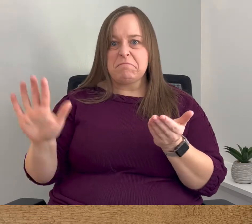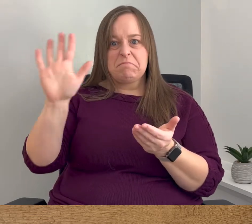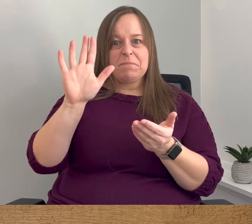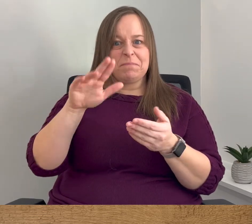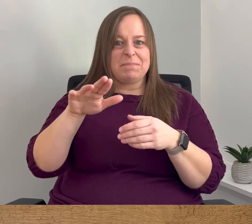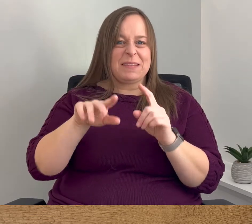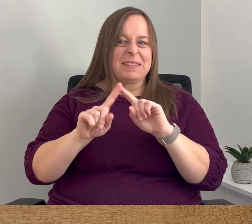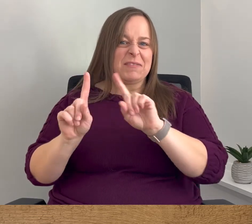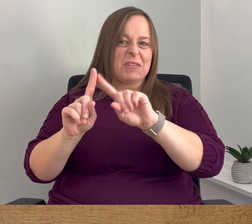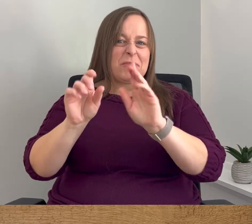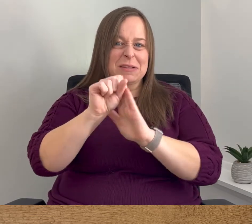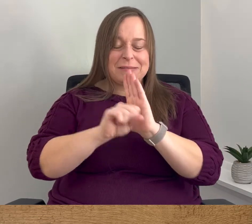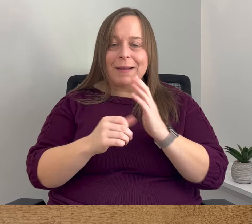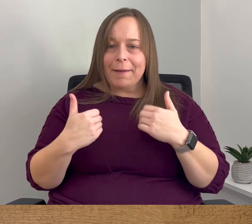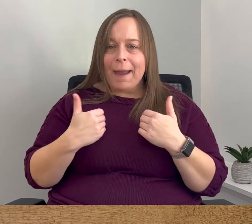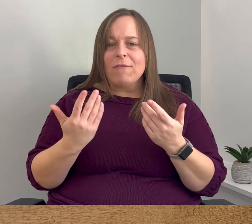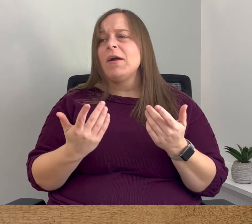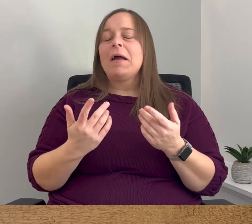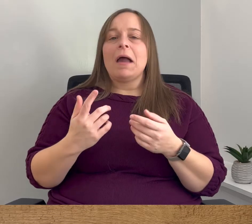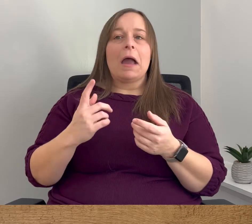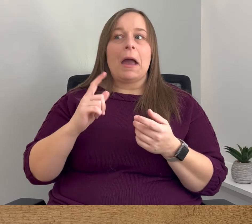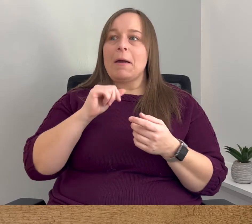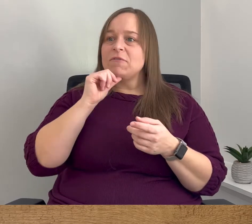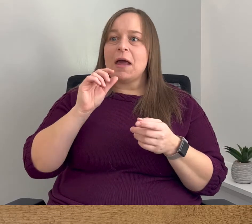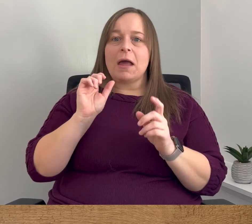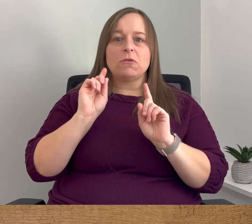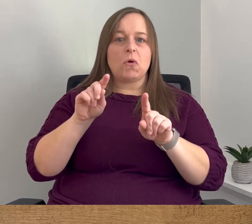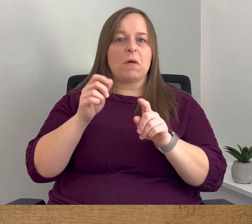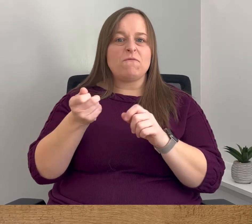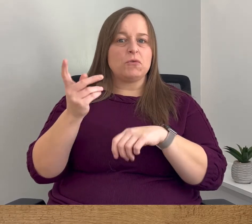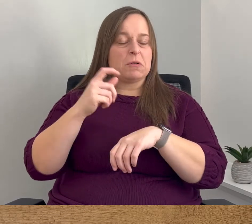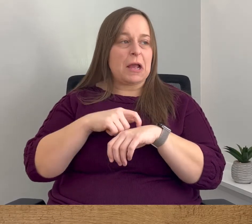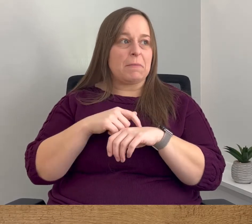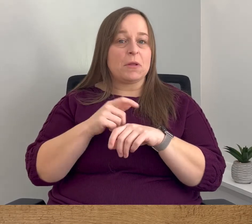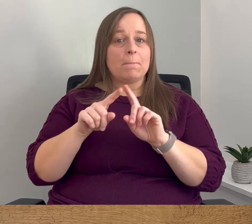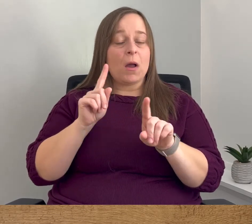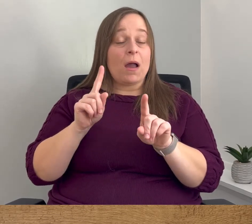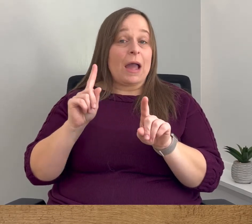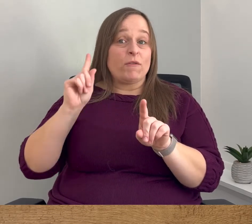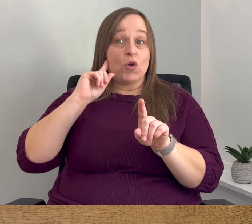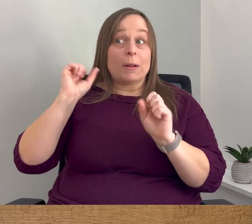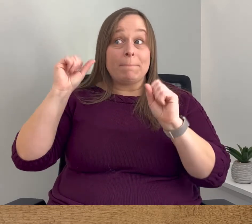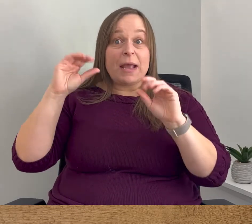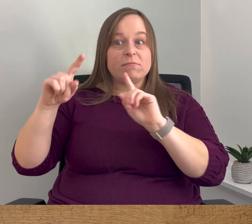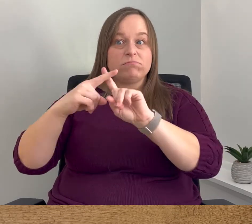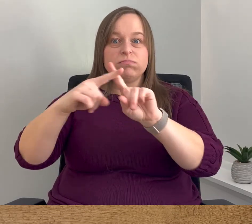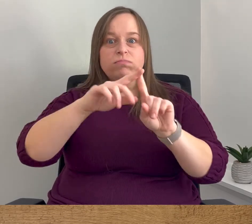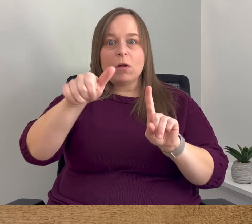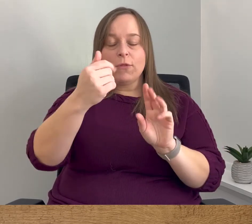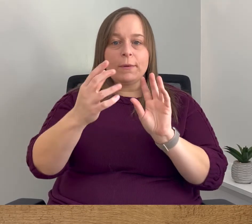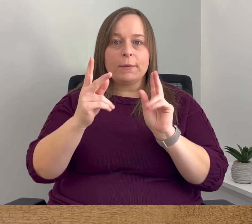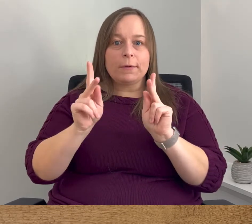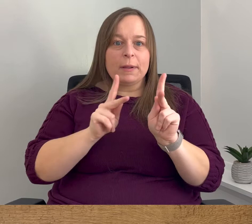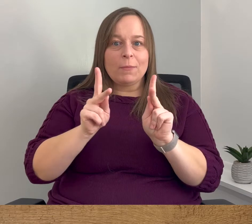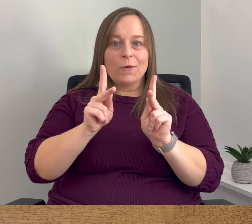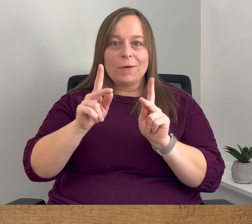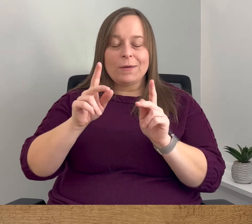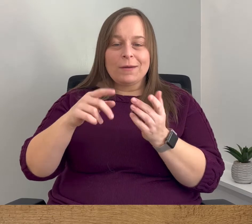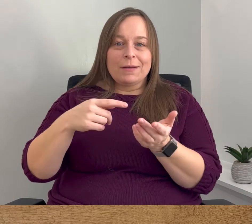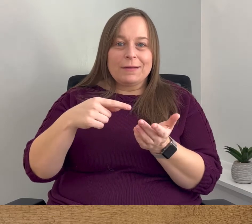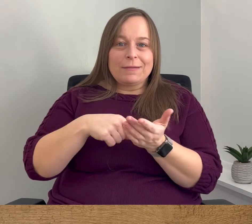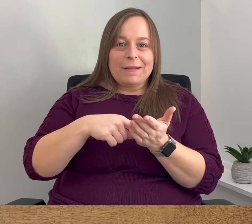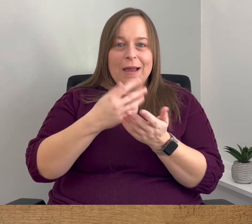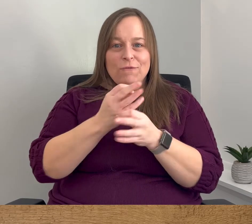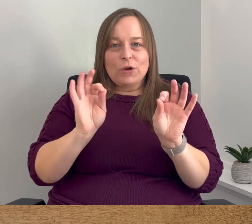and I think it's nationwide. A lot of places have it. I haven't really been there too many times, but I hear amazing things. A lot of other people in